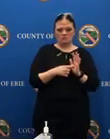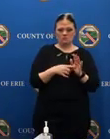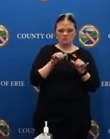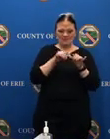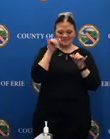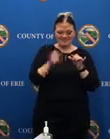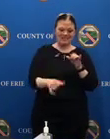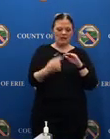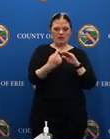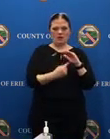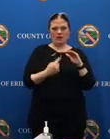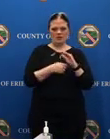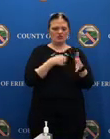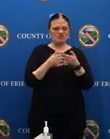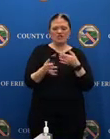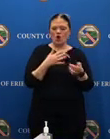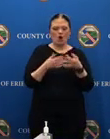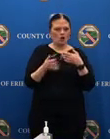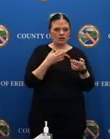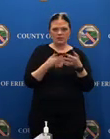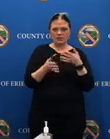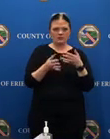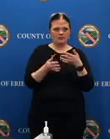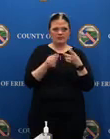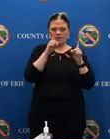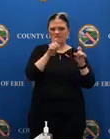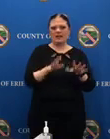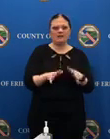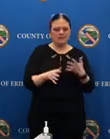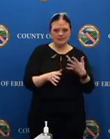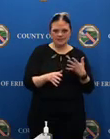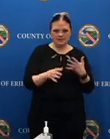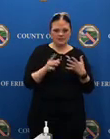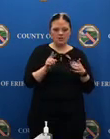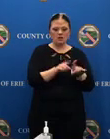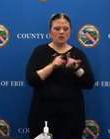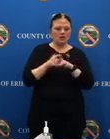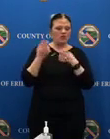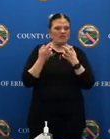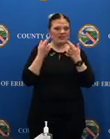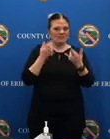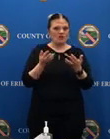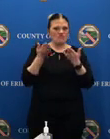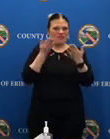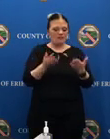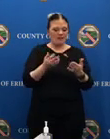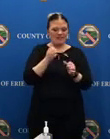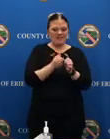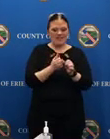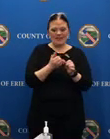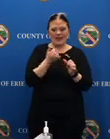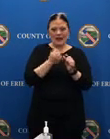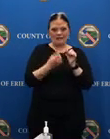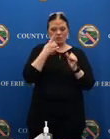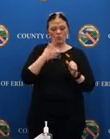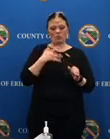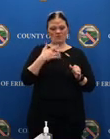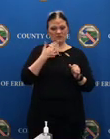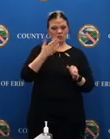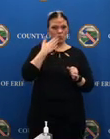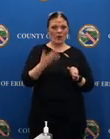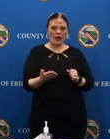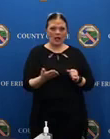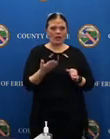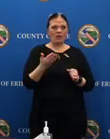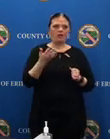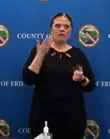in isolation regardless of what they're tested for. And we were also recommending that everybody who feels well, that they may